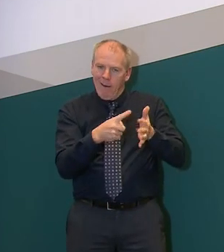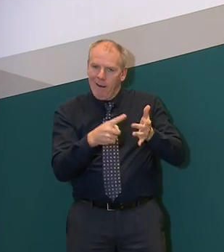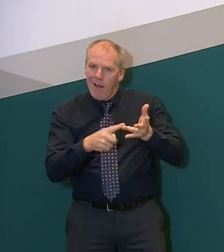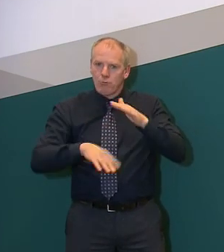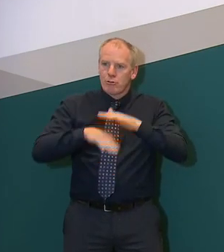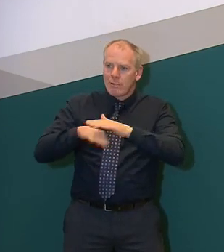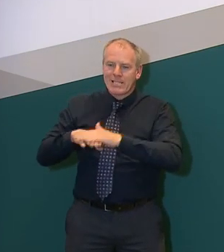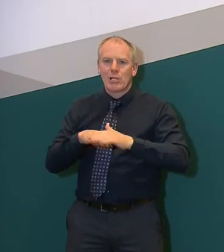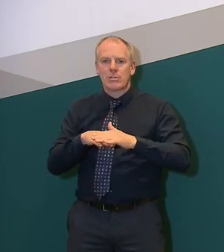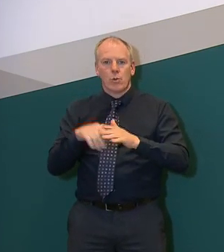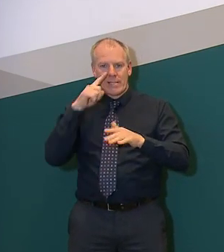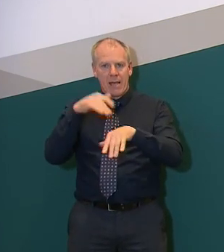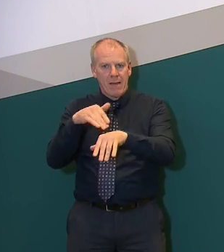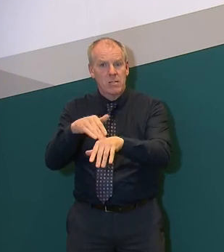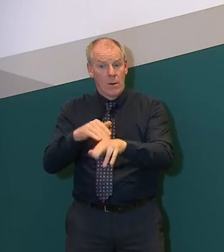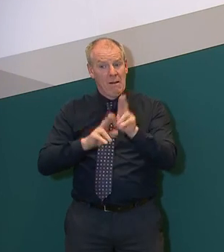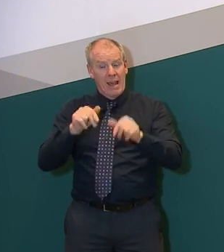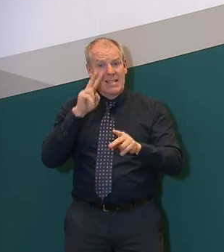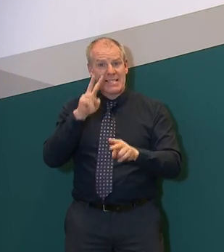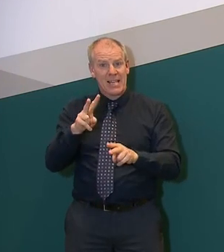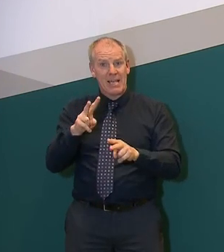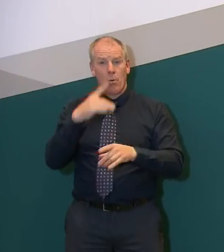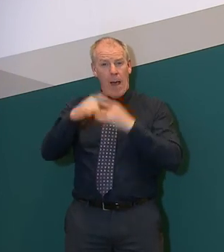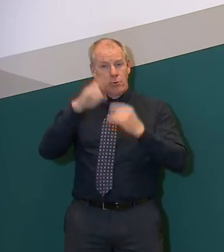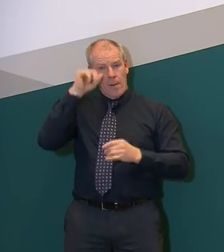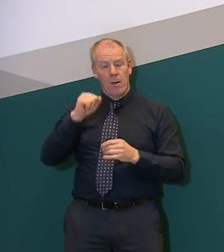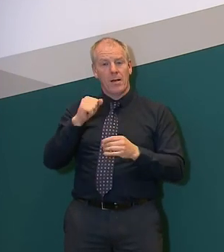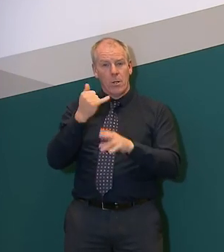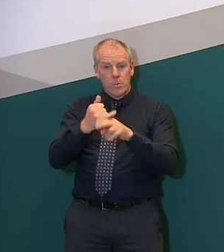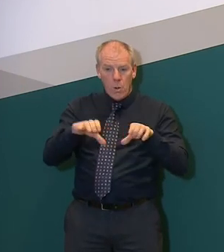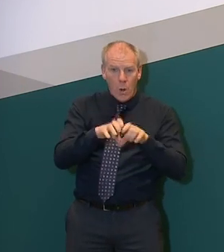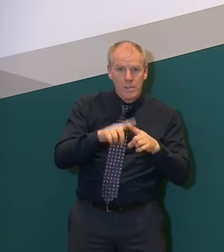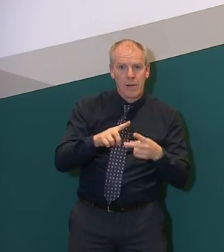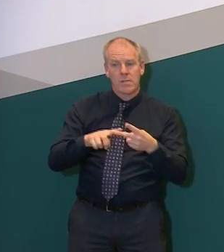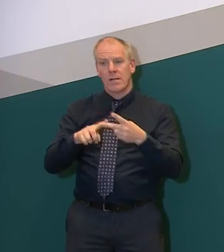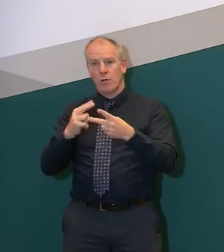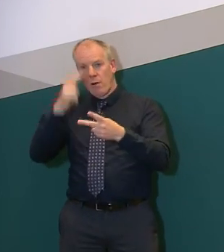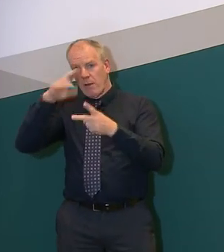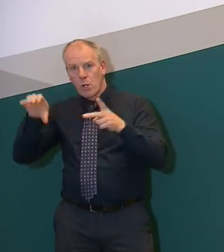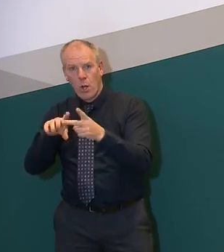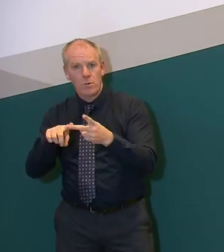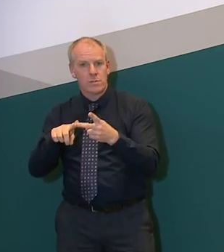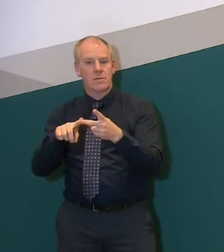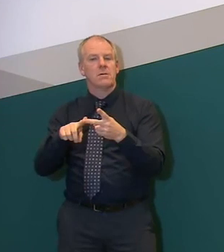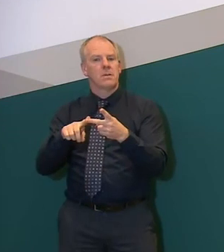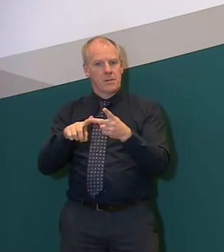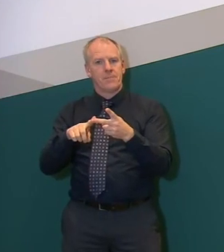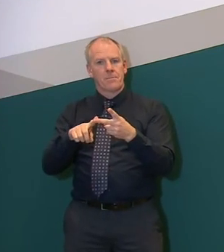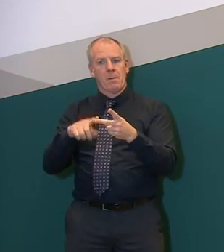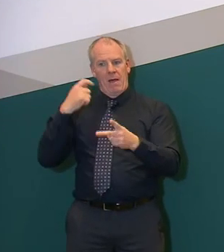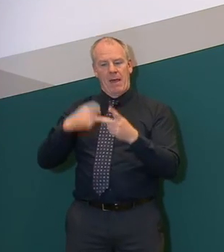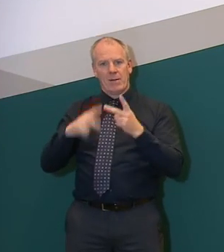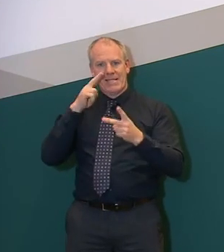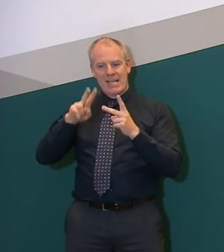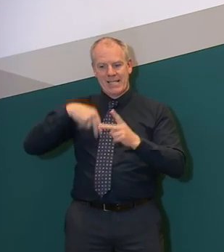seeing the effects of early interventions like school and university closures now, but it will take some time, well into next